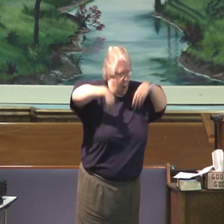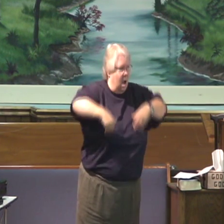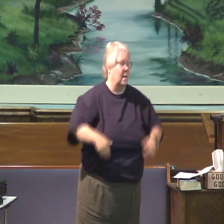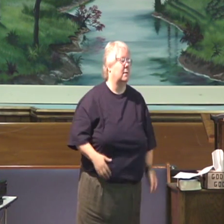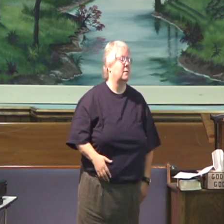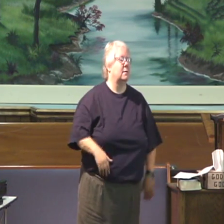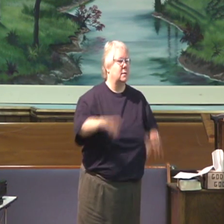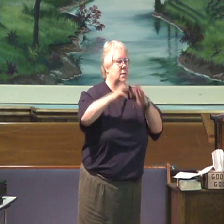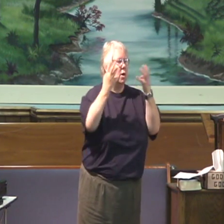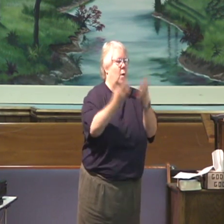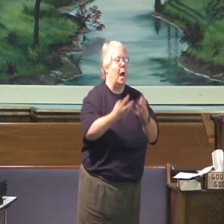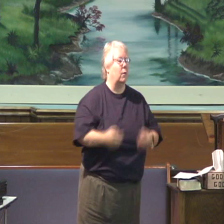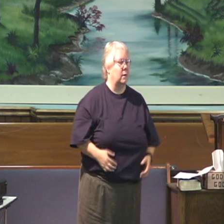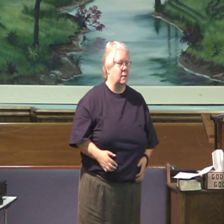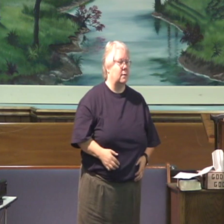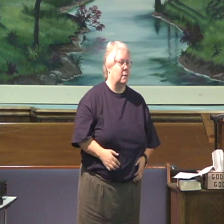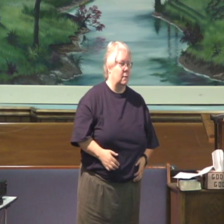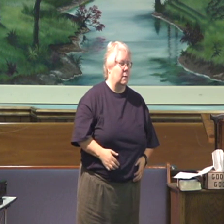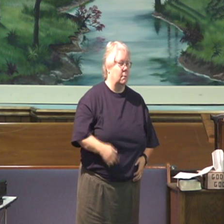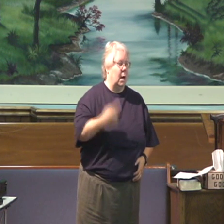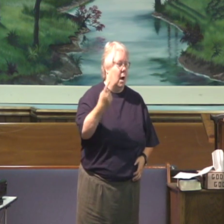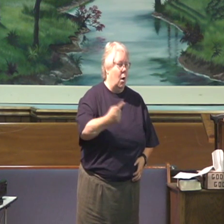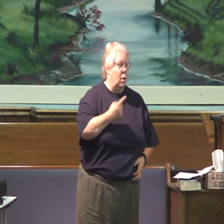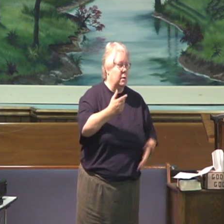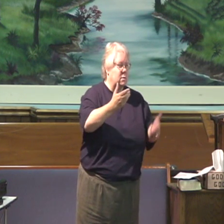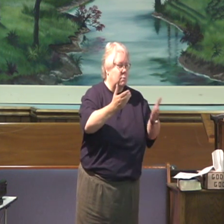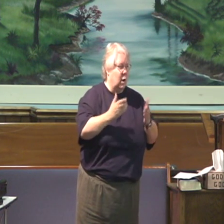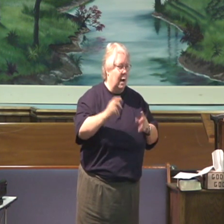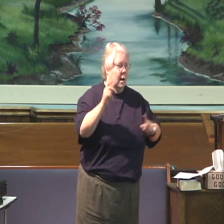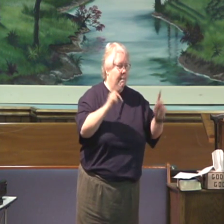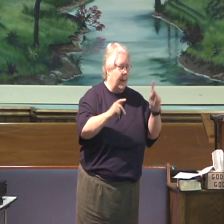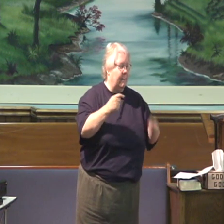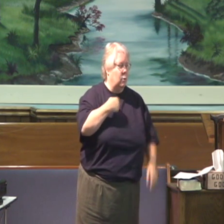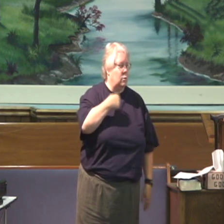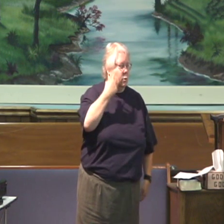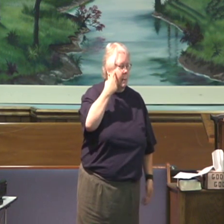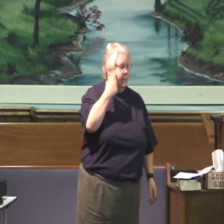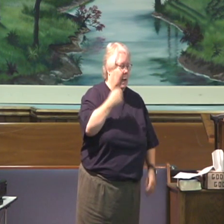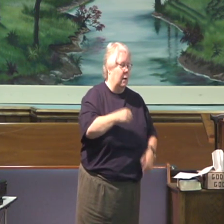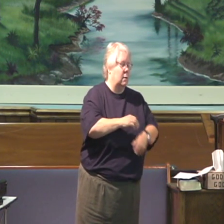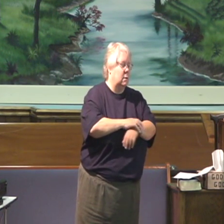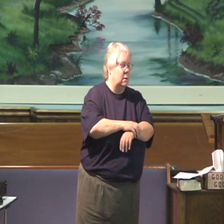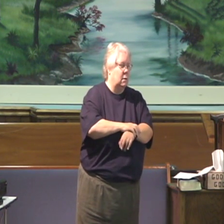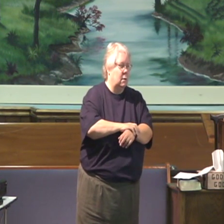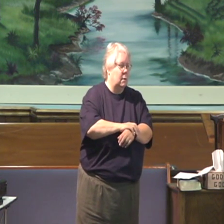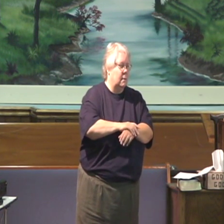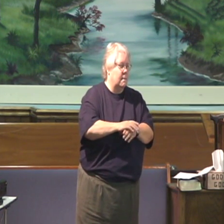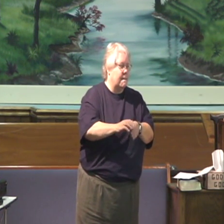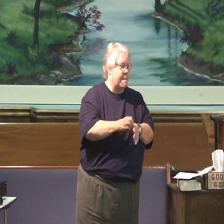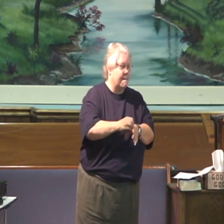on, sit around. But I always bring people to my